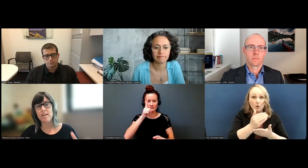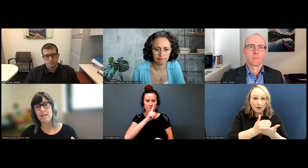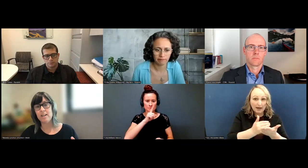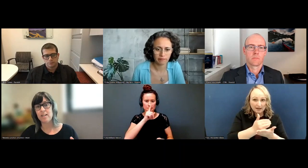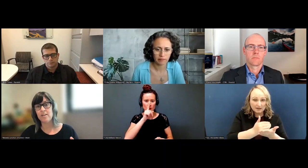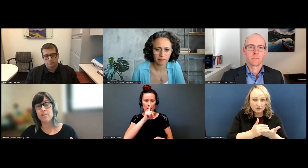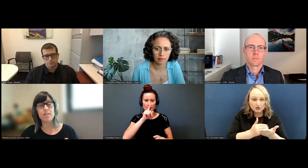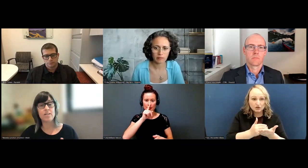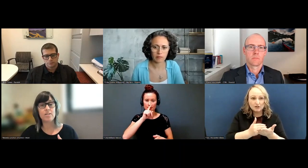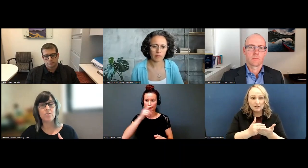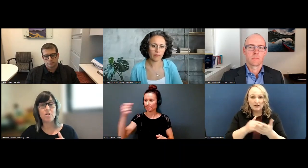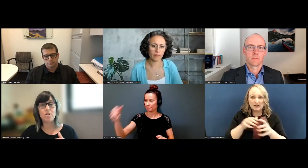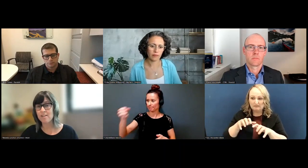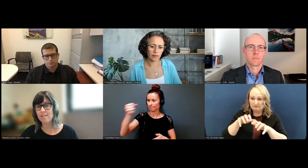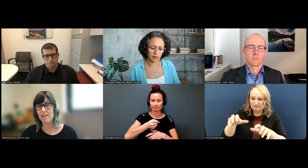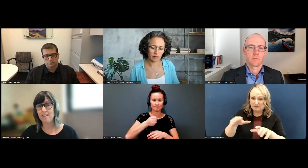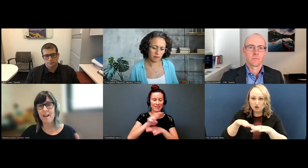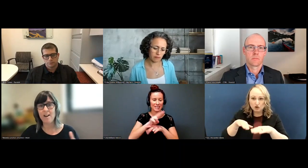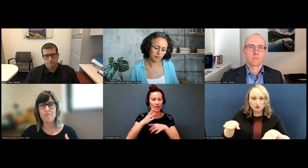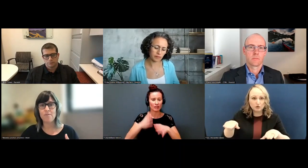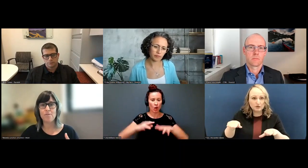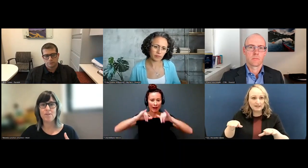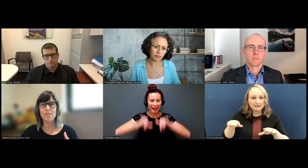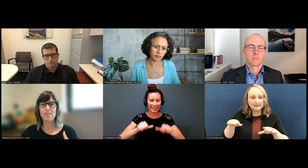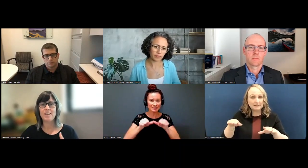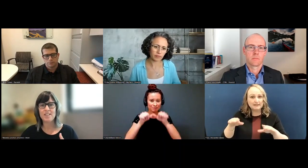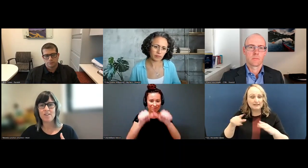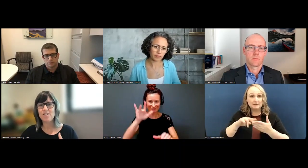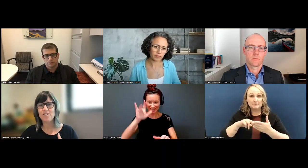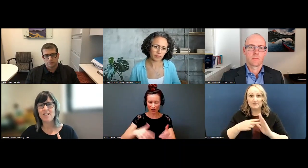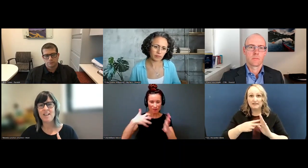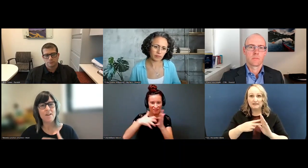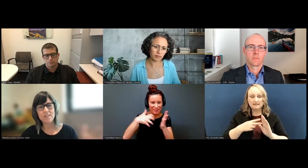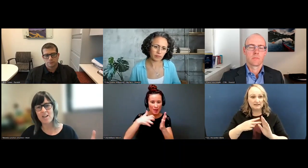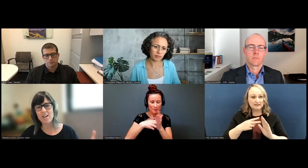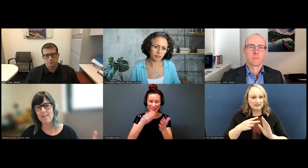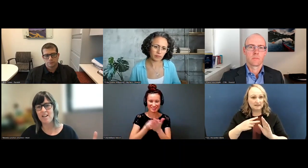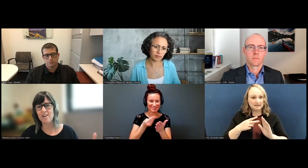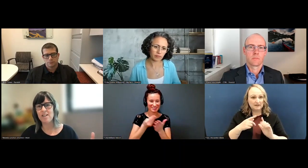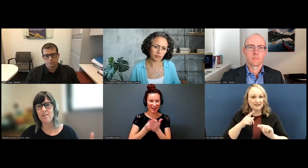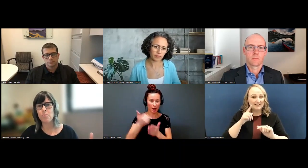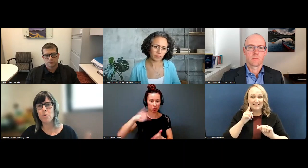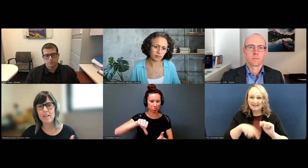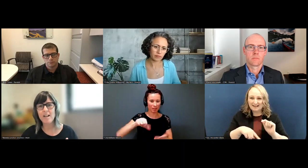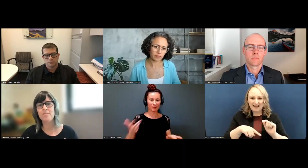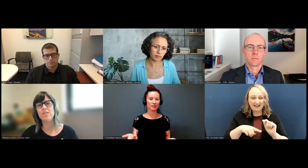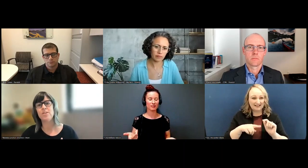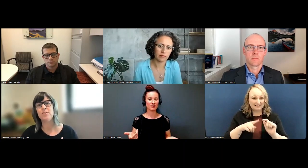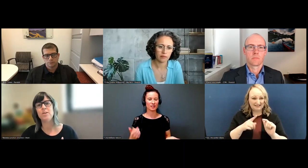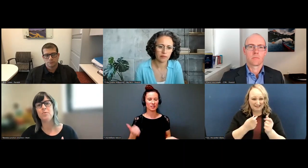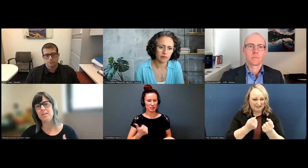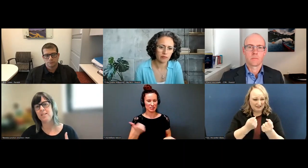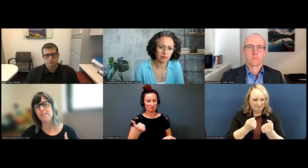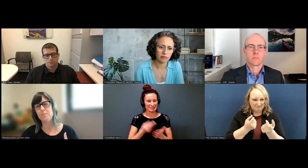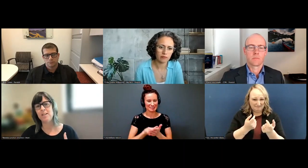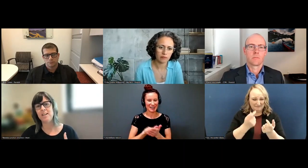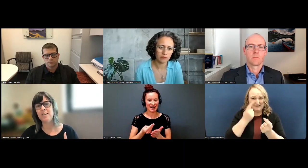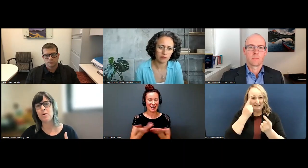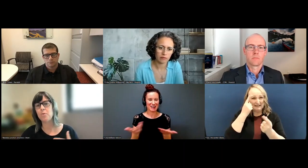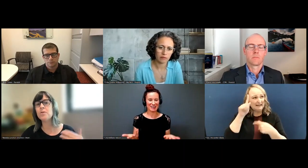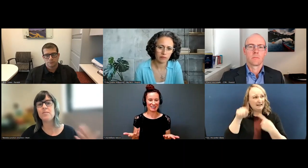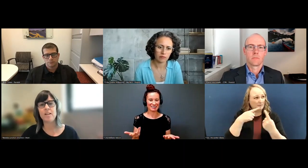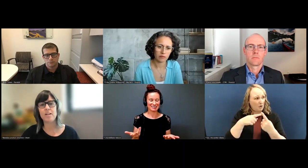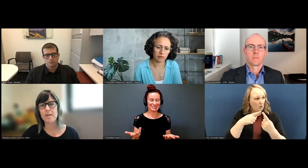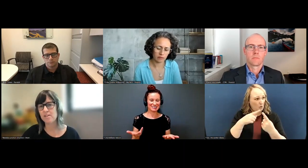in childcare centers that do not allow for the consideration that every childcare center will have children with